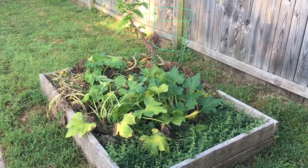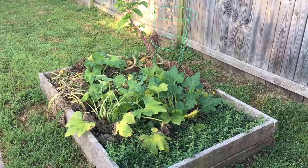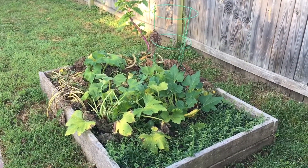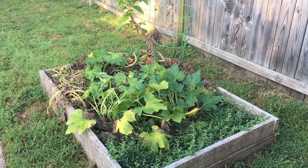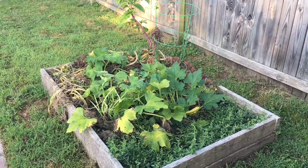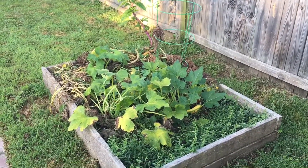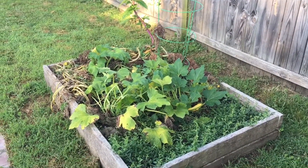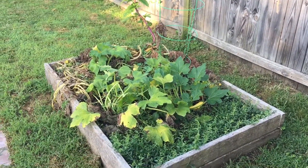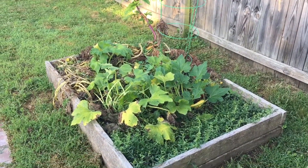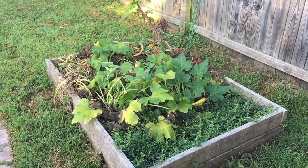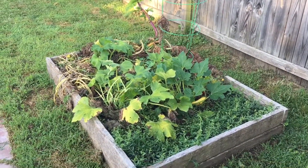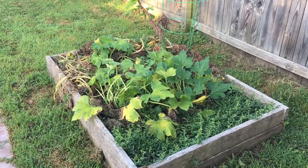very successful.